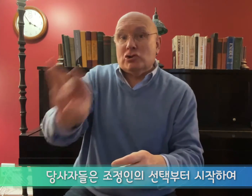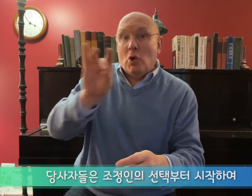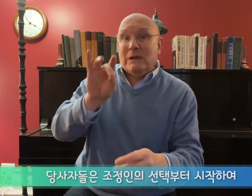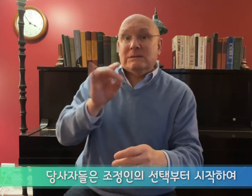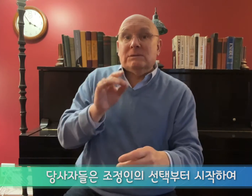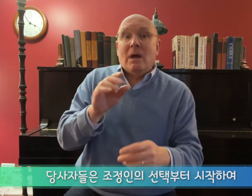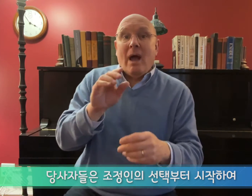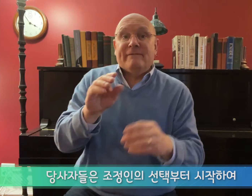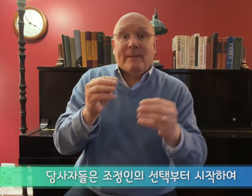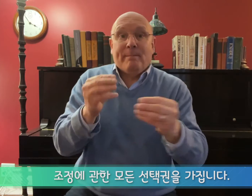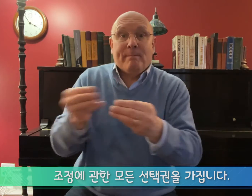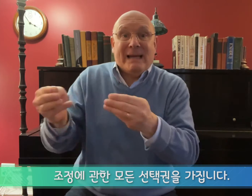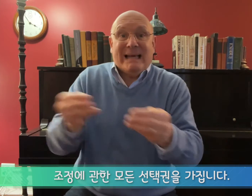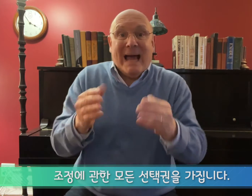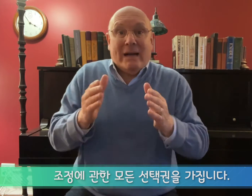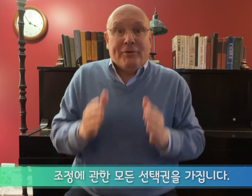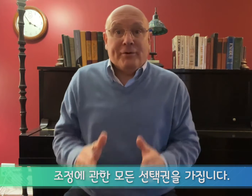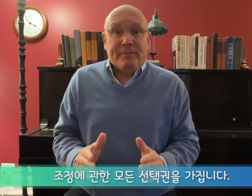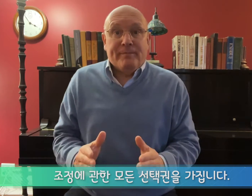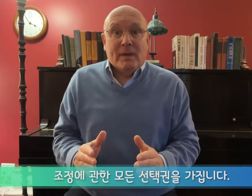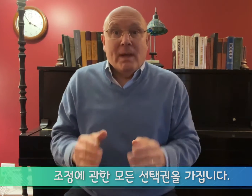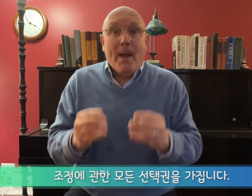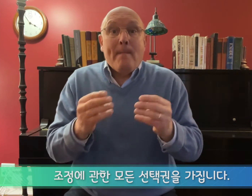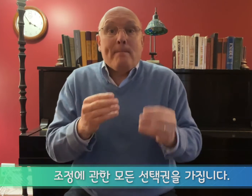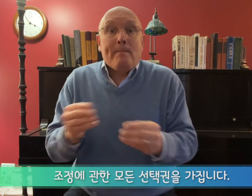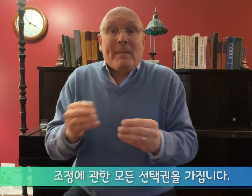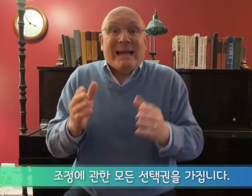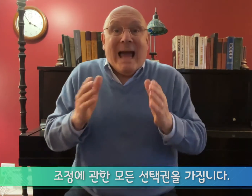control, including the choice of a mediator.